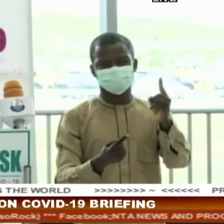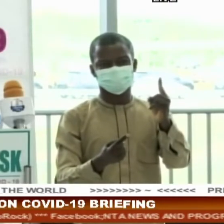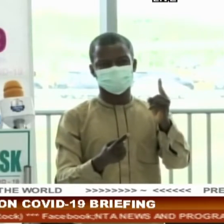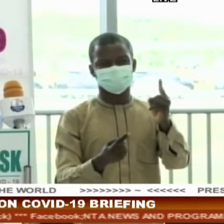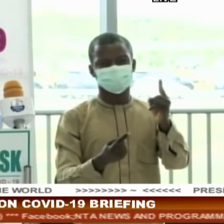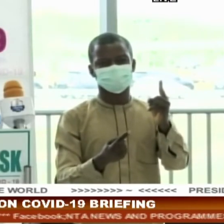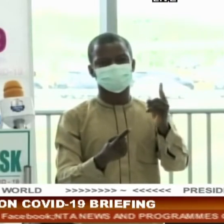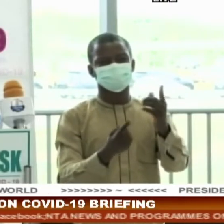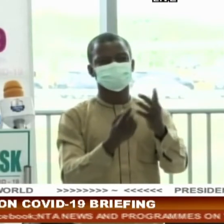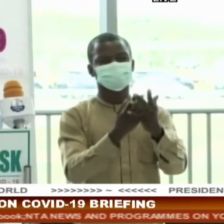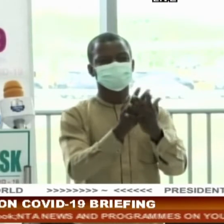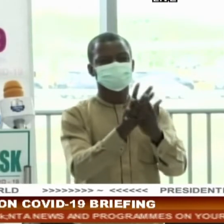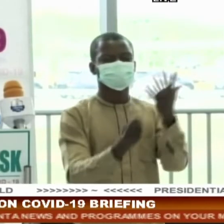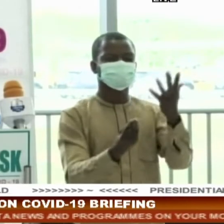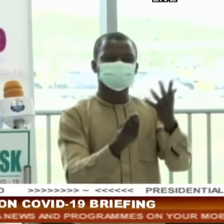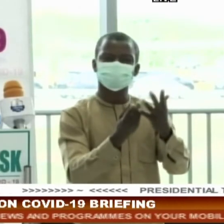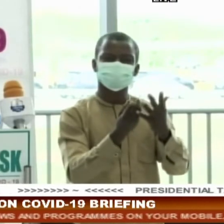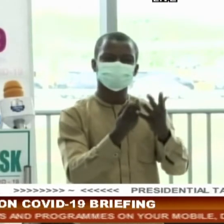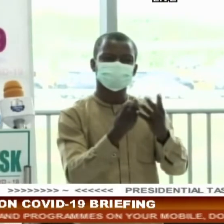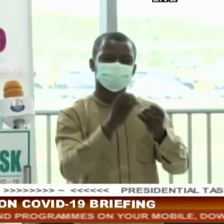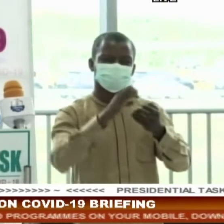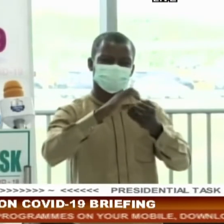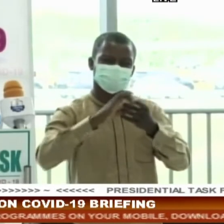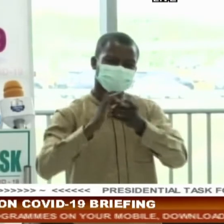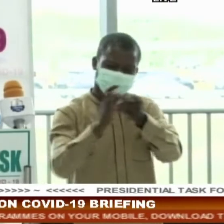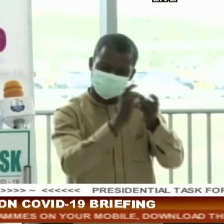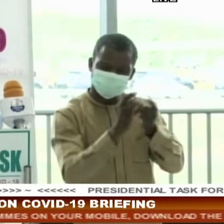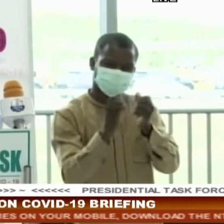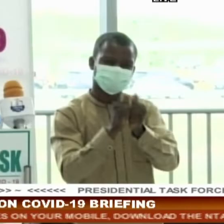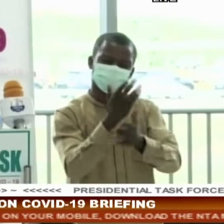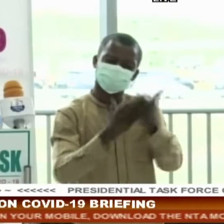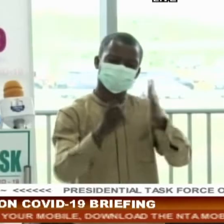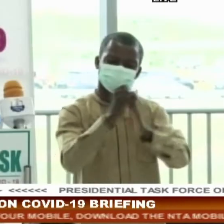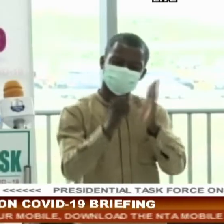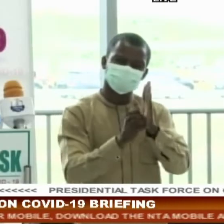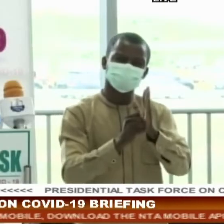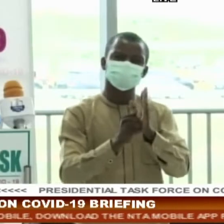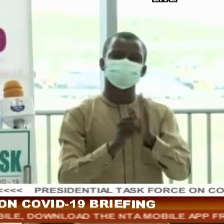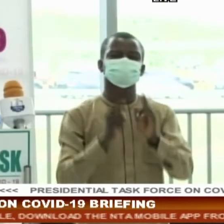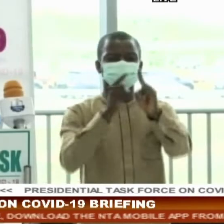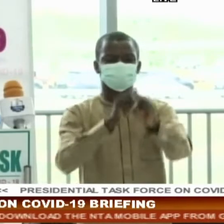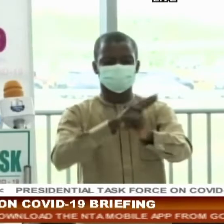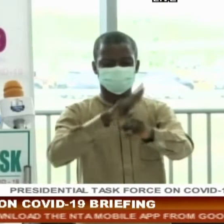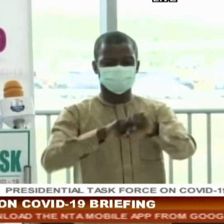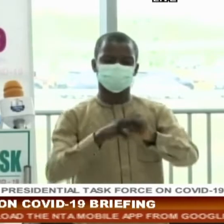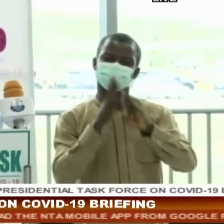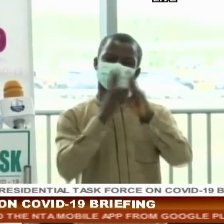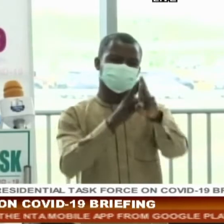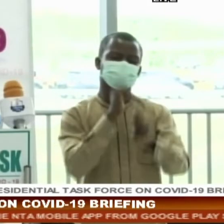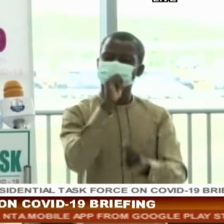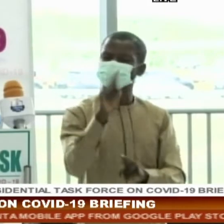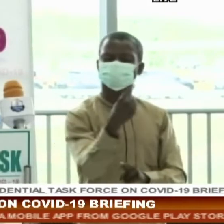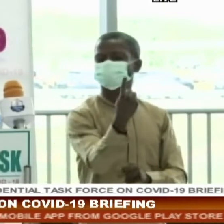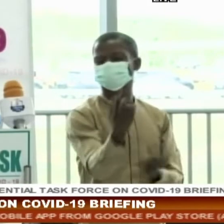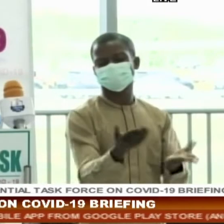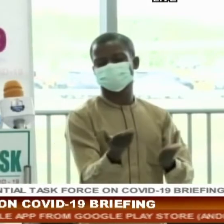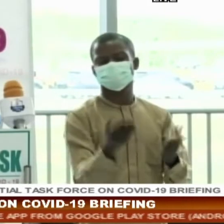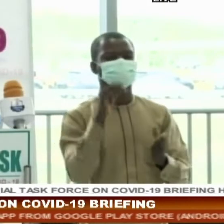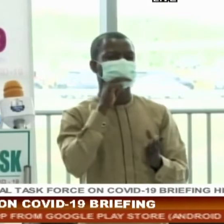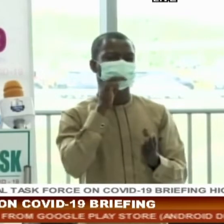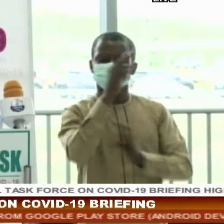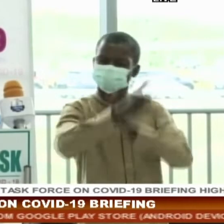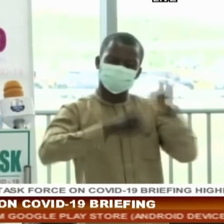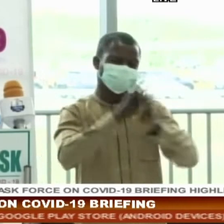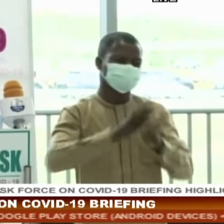insufficient engagement by some states with the national response. And it's not peculiar to Nigeria alone. All over the